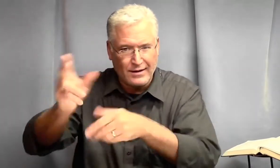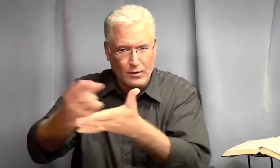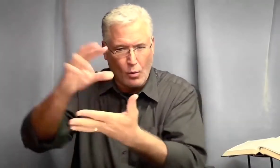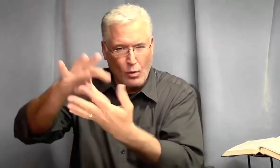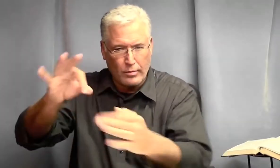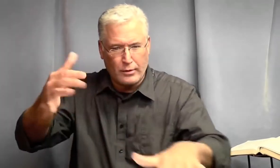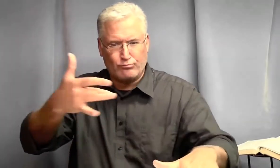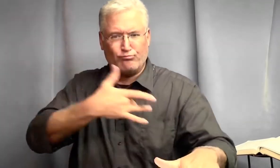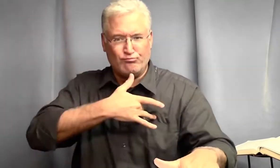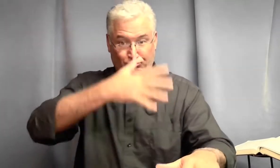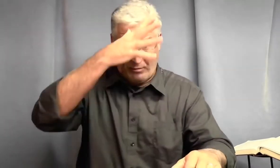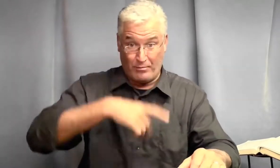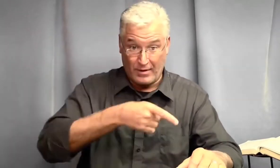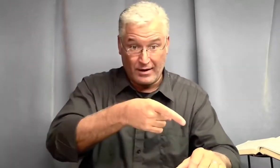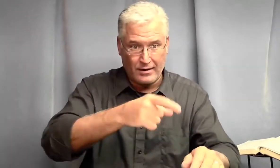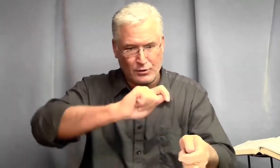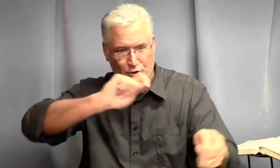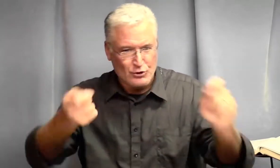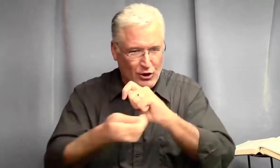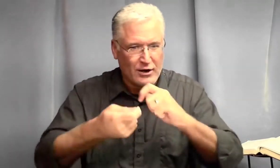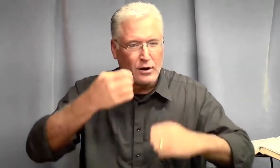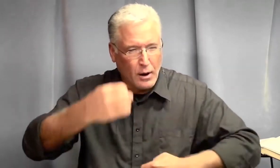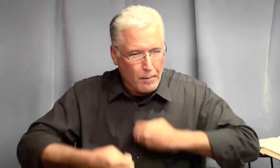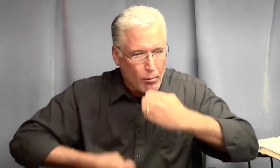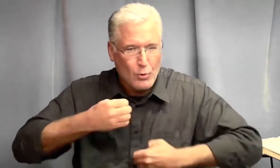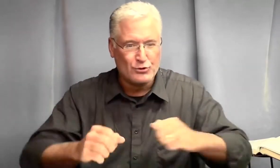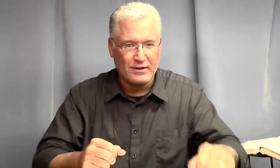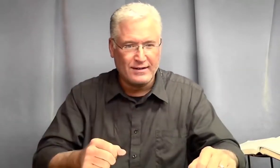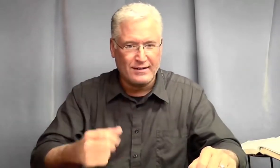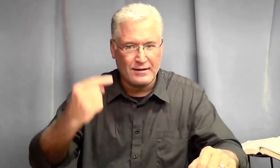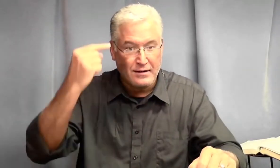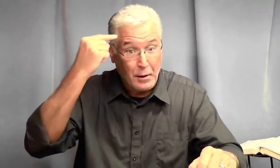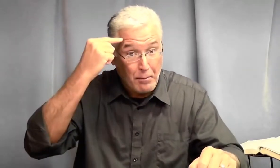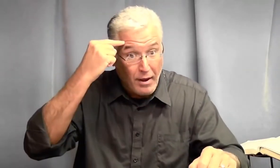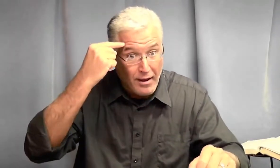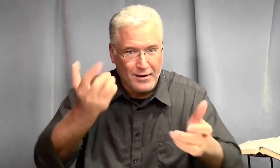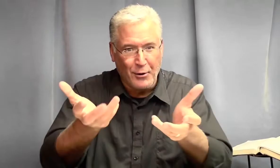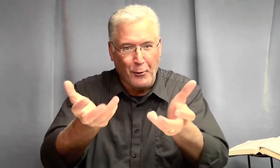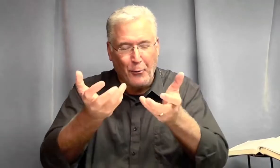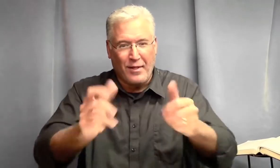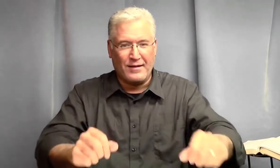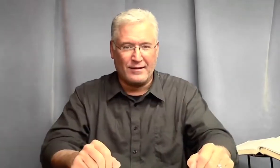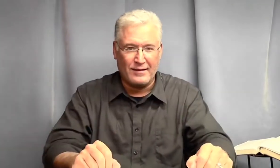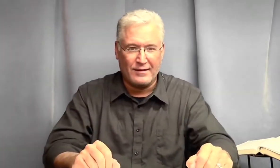God sent the Holy Spirit to touch man's heart to change his emotion, his mind, and his will.